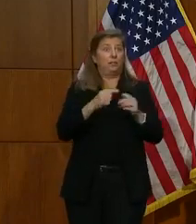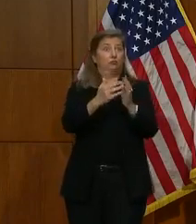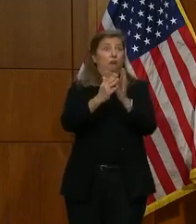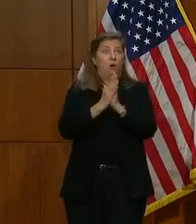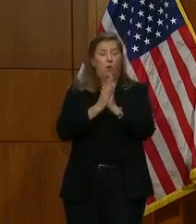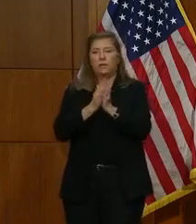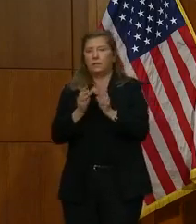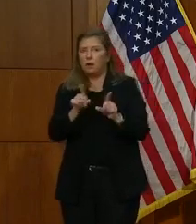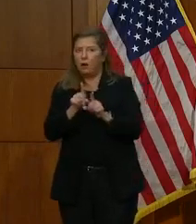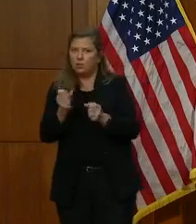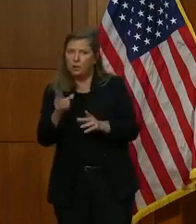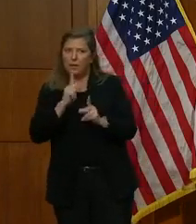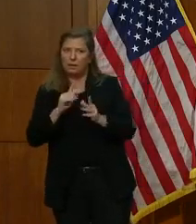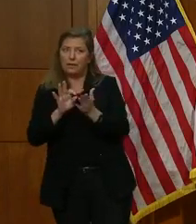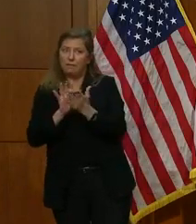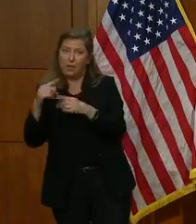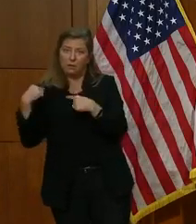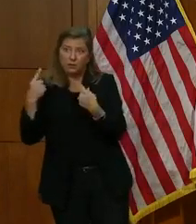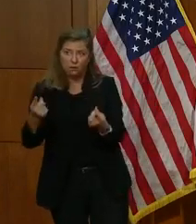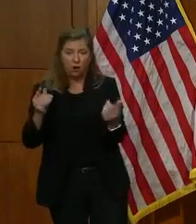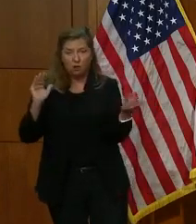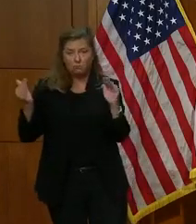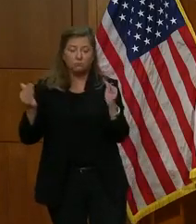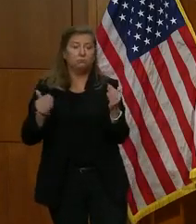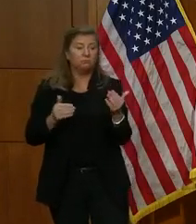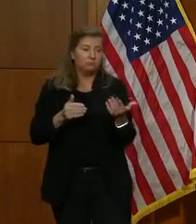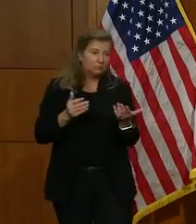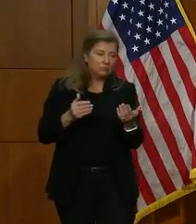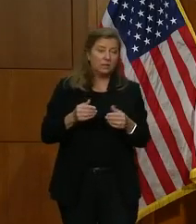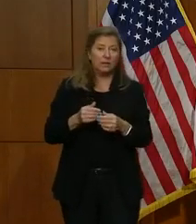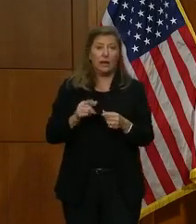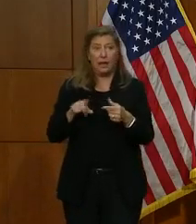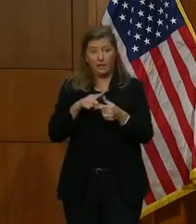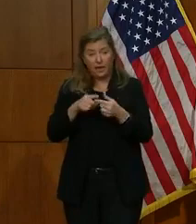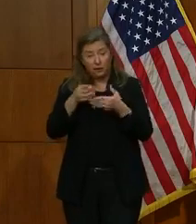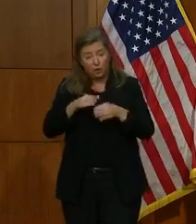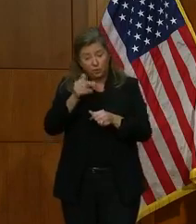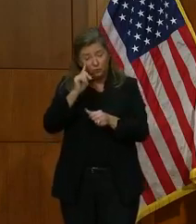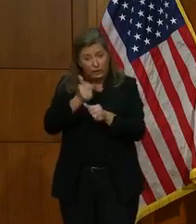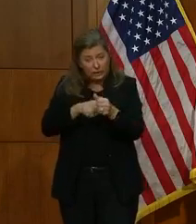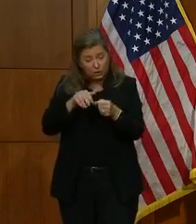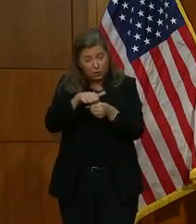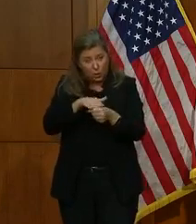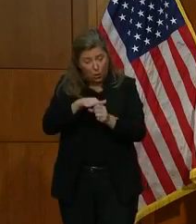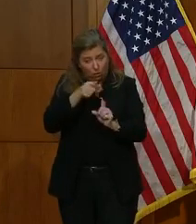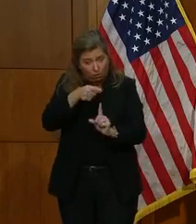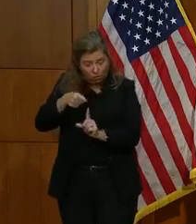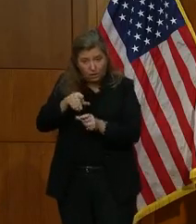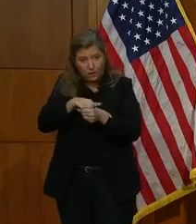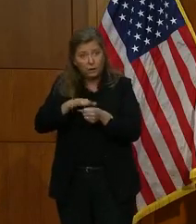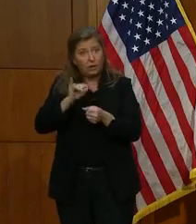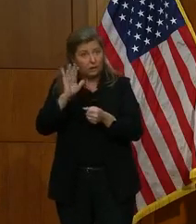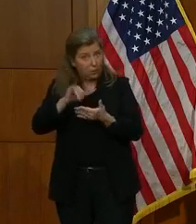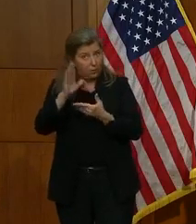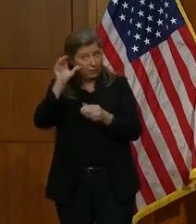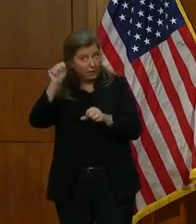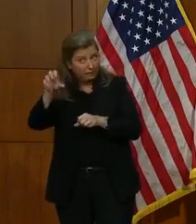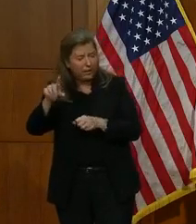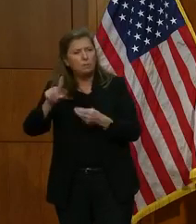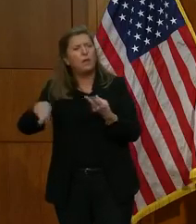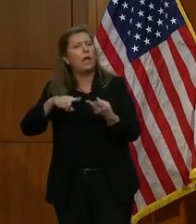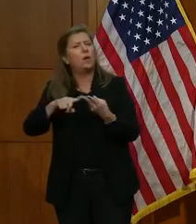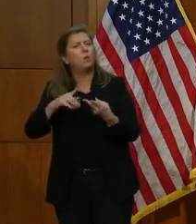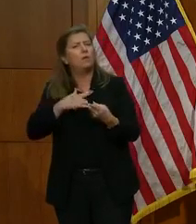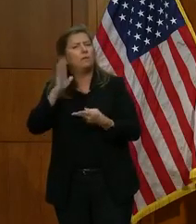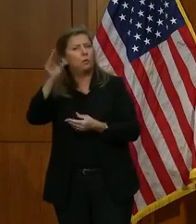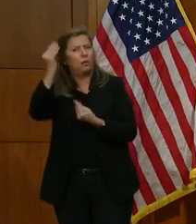so far, so received versus counted, and that's broken down by the localities? Is that going to be available, and at what time do you expect